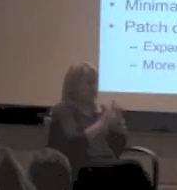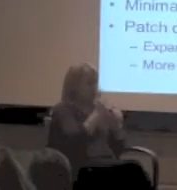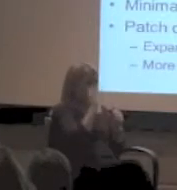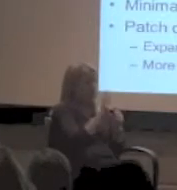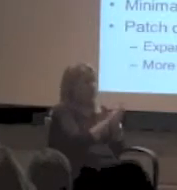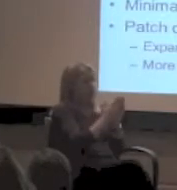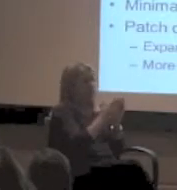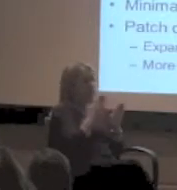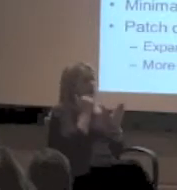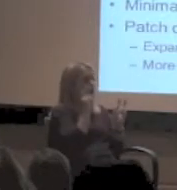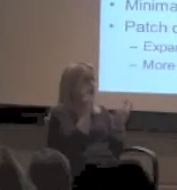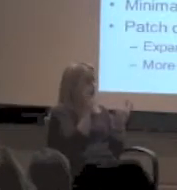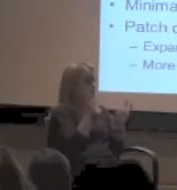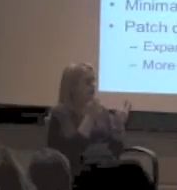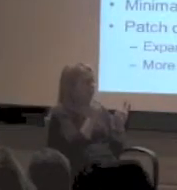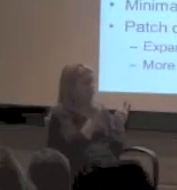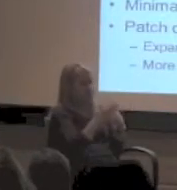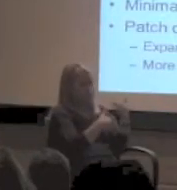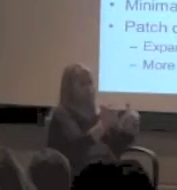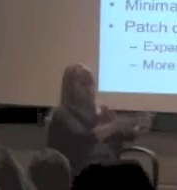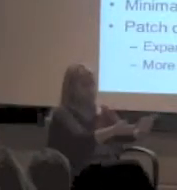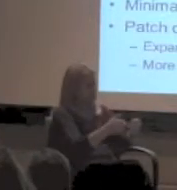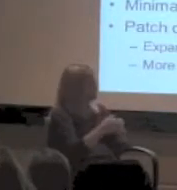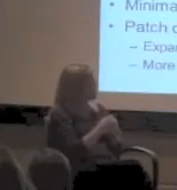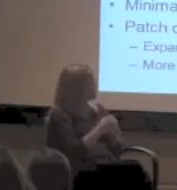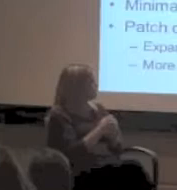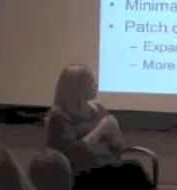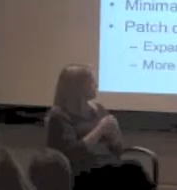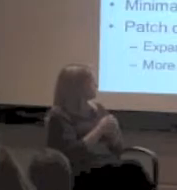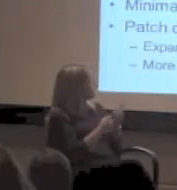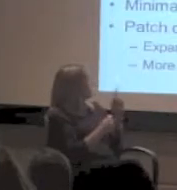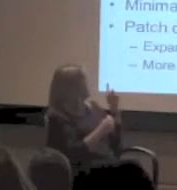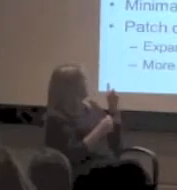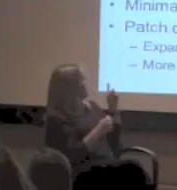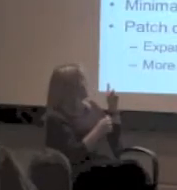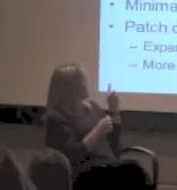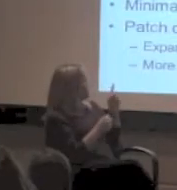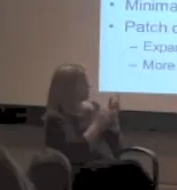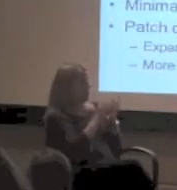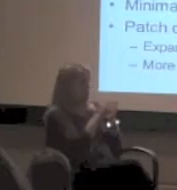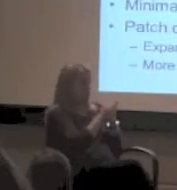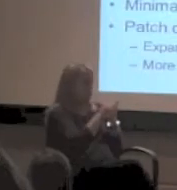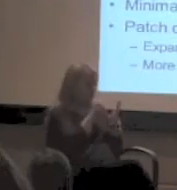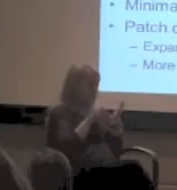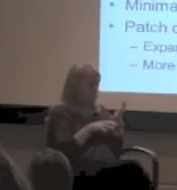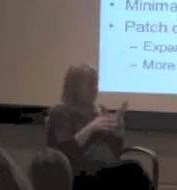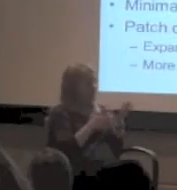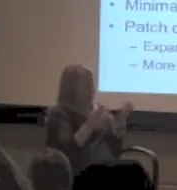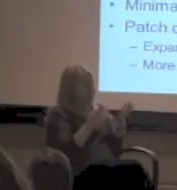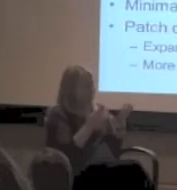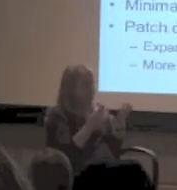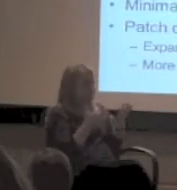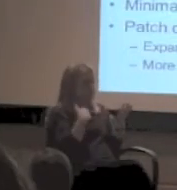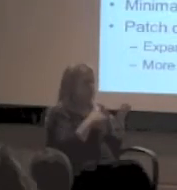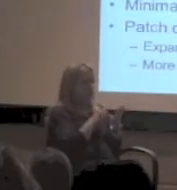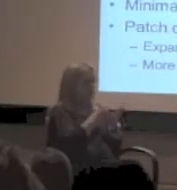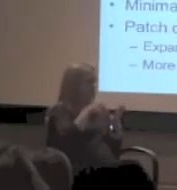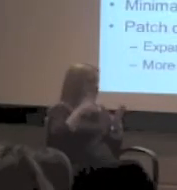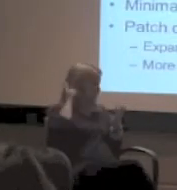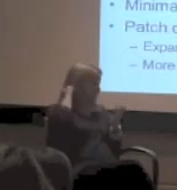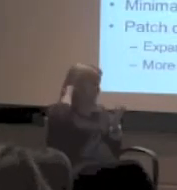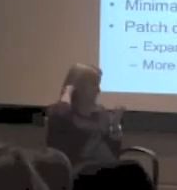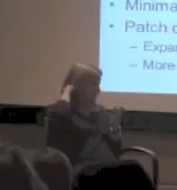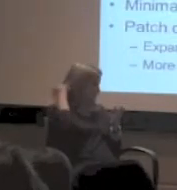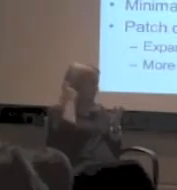that, and it turns out to be right. I don't know how much you guys want to know, but all we do in the back, we remove a little